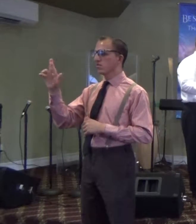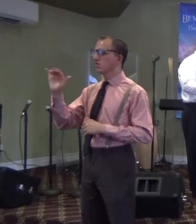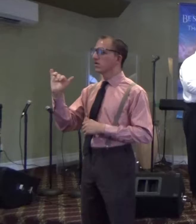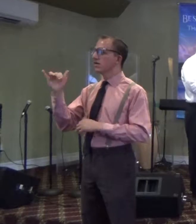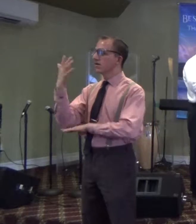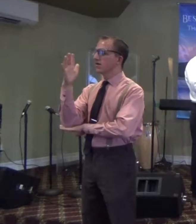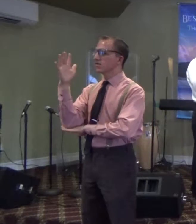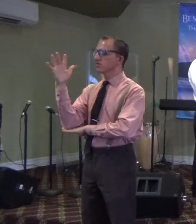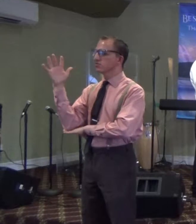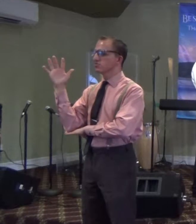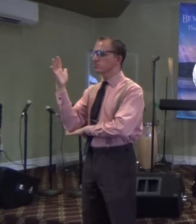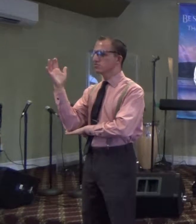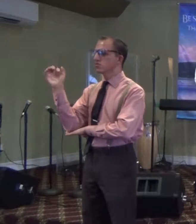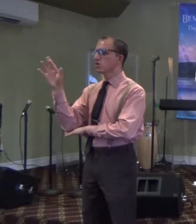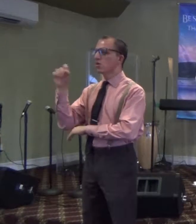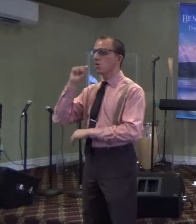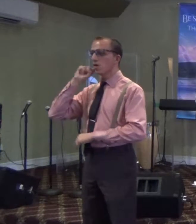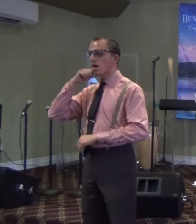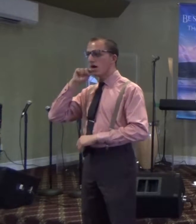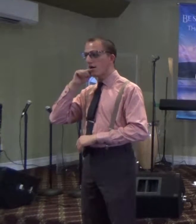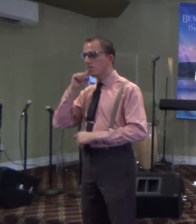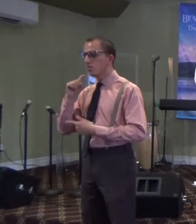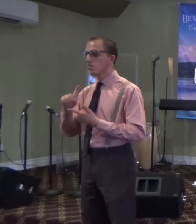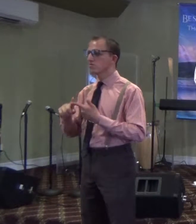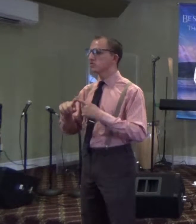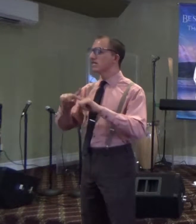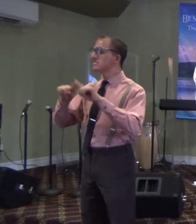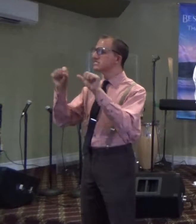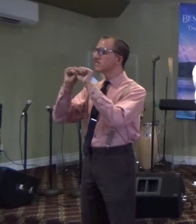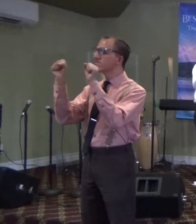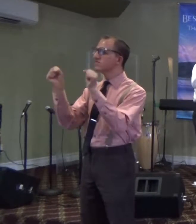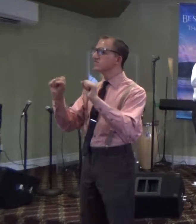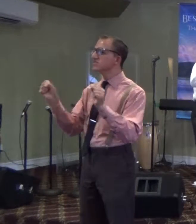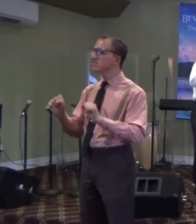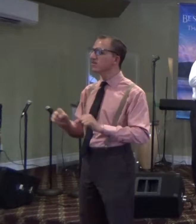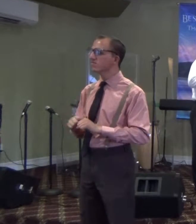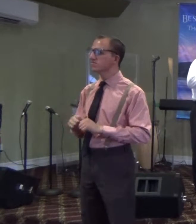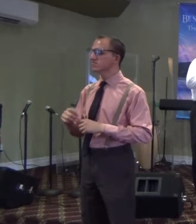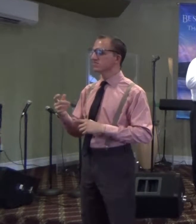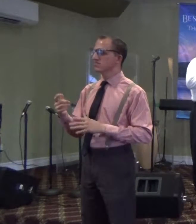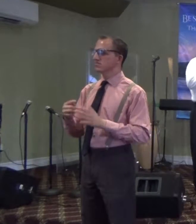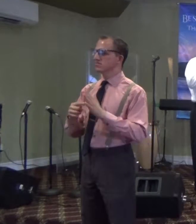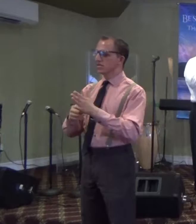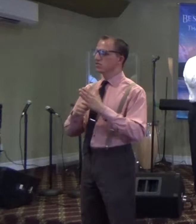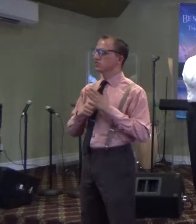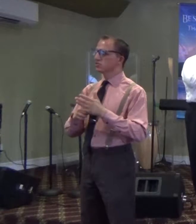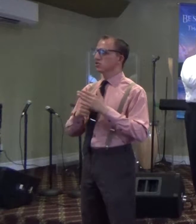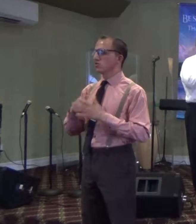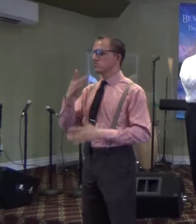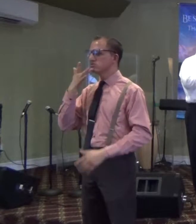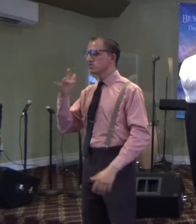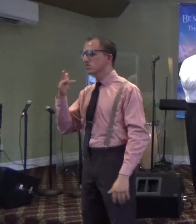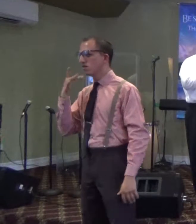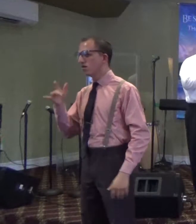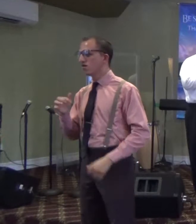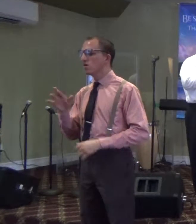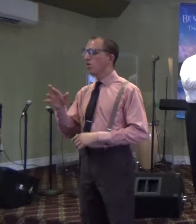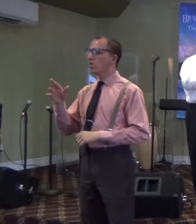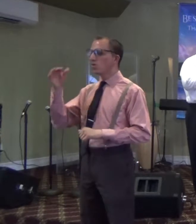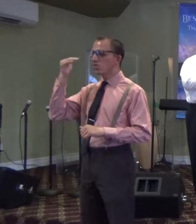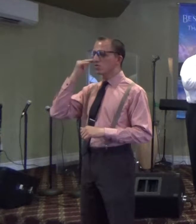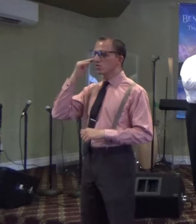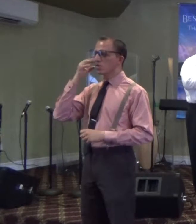amuletos, amulet, ajos, garlic, ajos en la casa dice la gente para la garlic mala and suerte, for bad